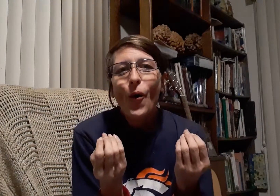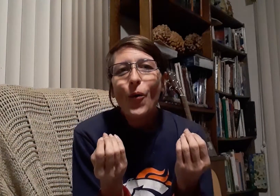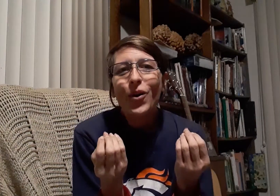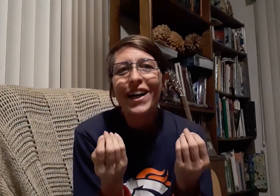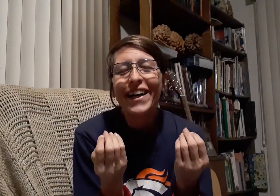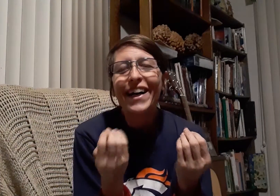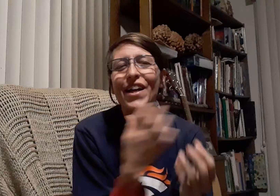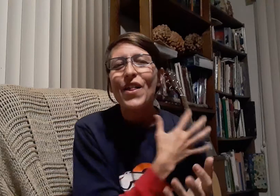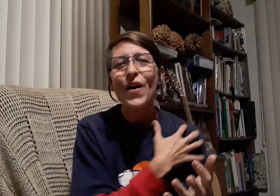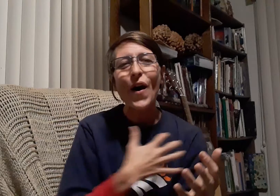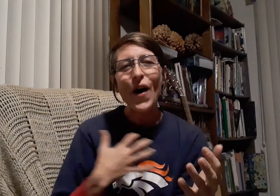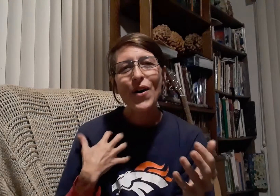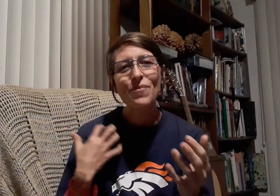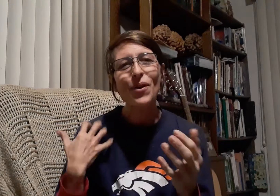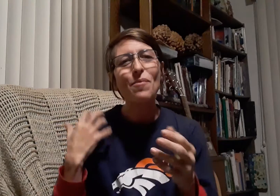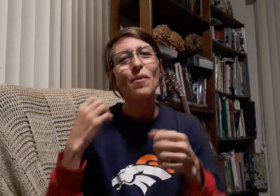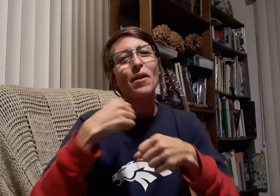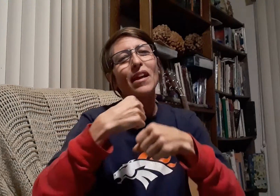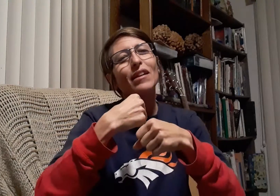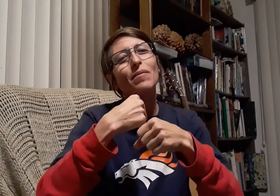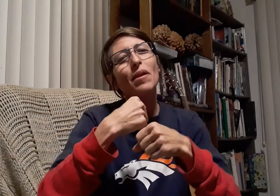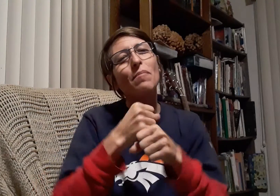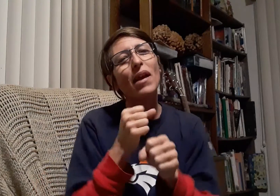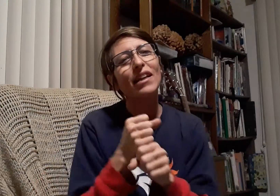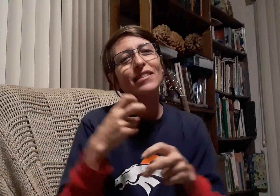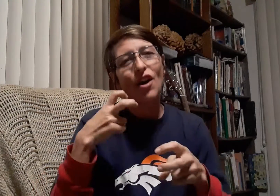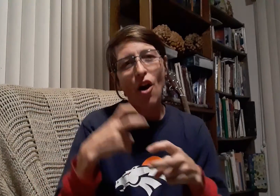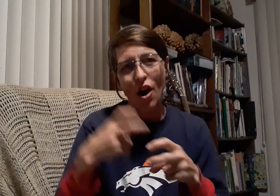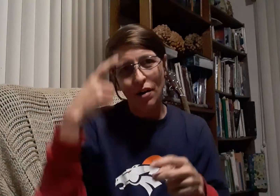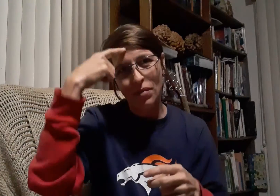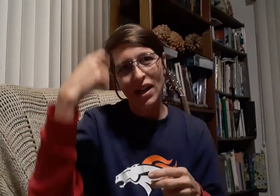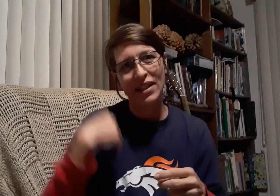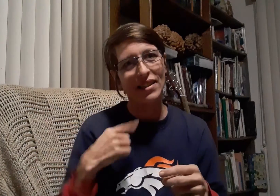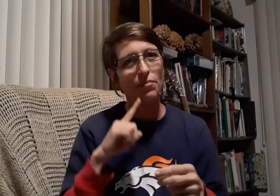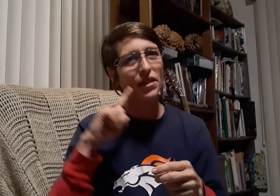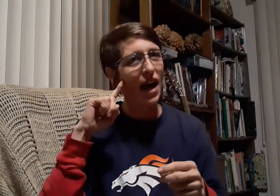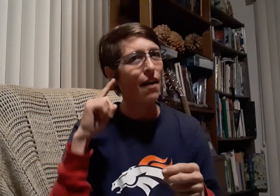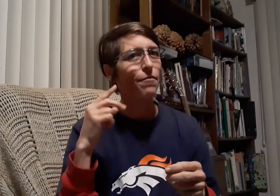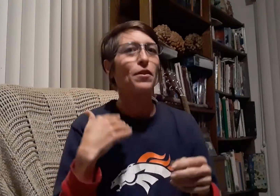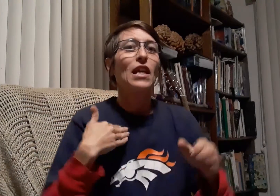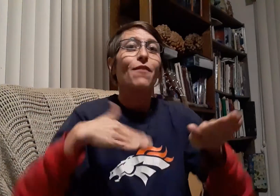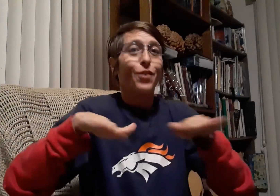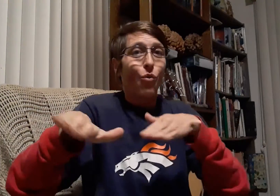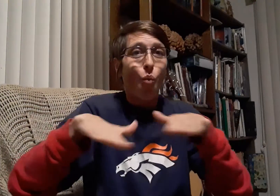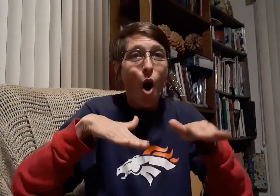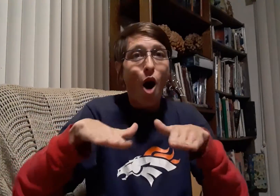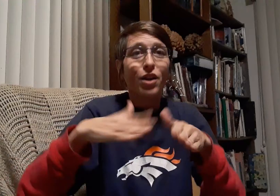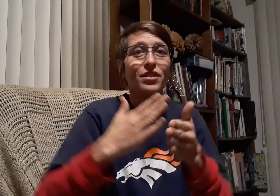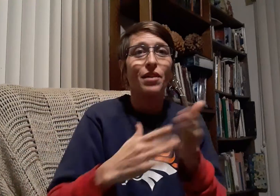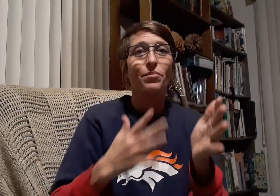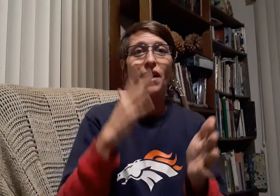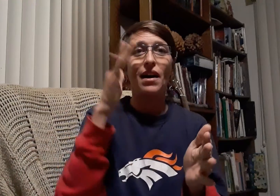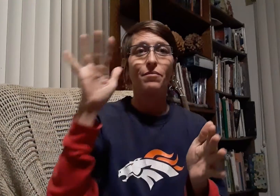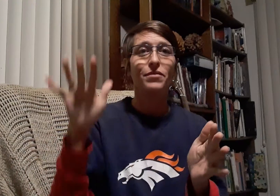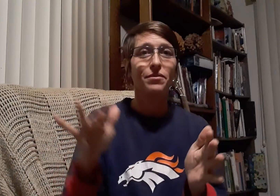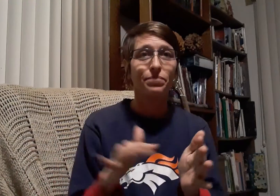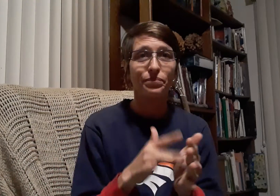So the armor, it makes it hard because I'm deaf to even walk sometimes.